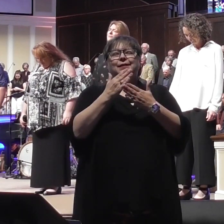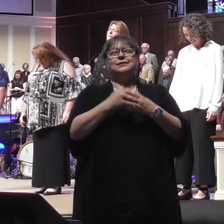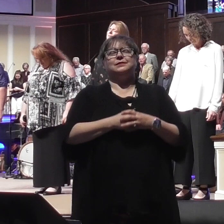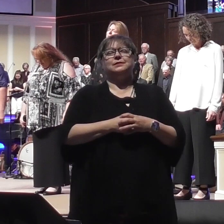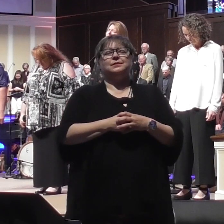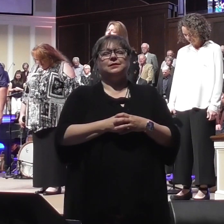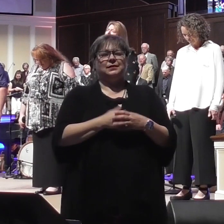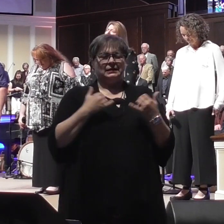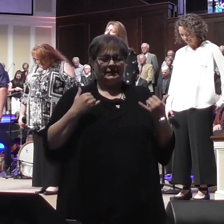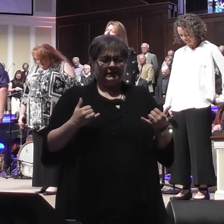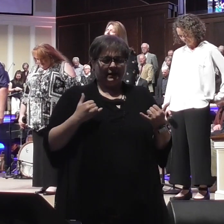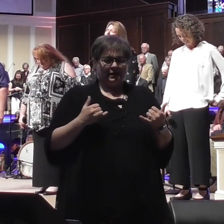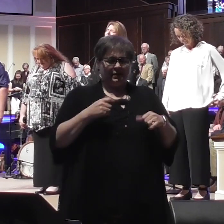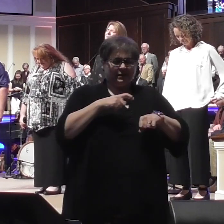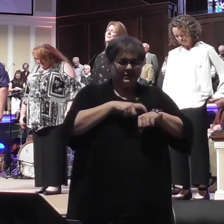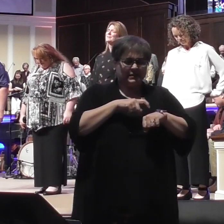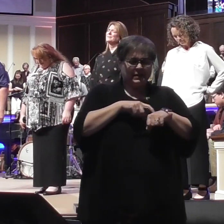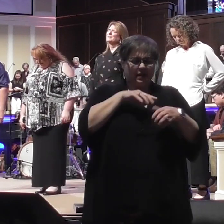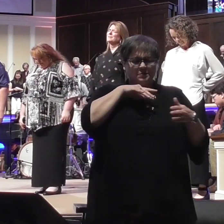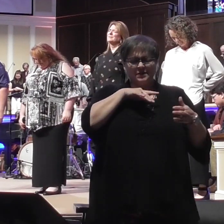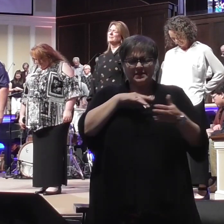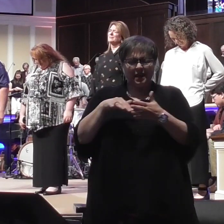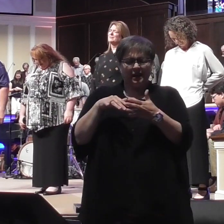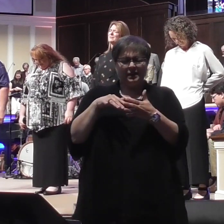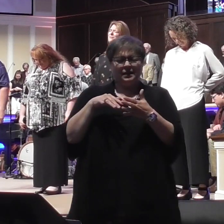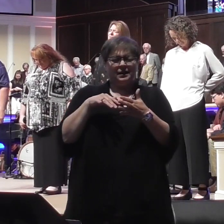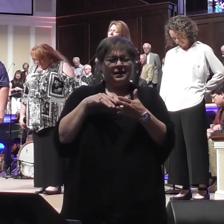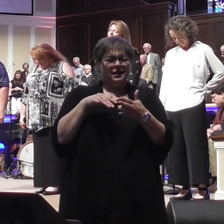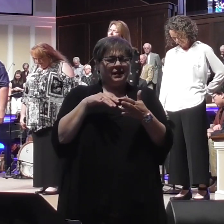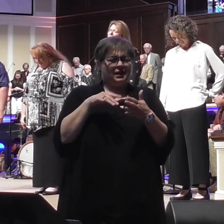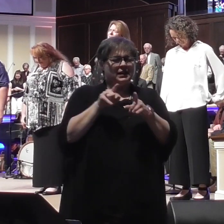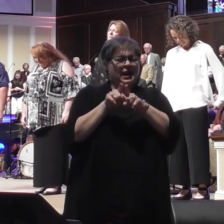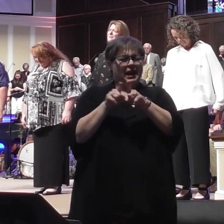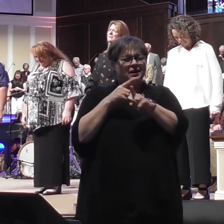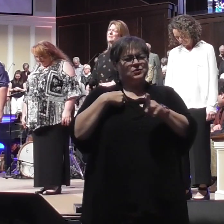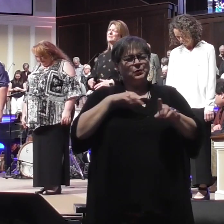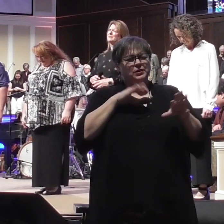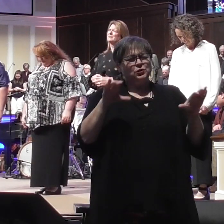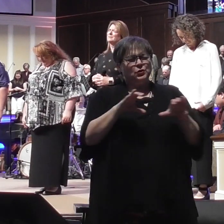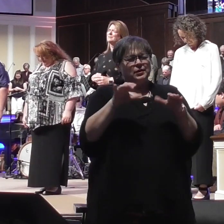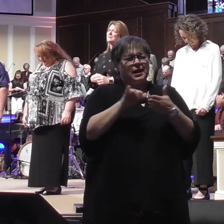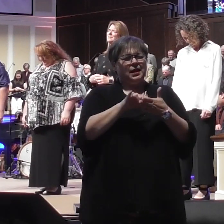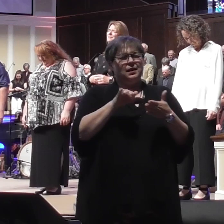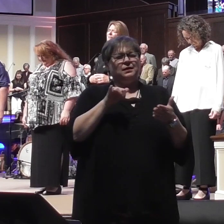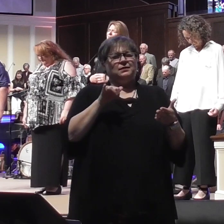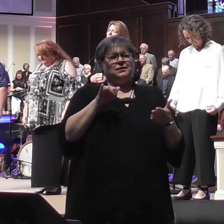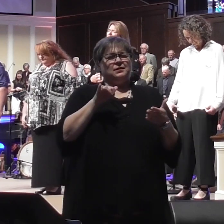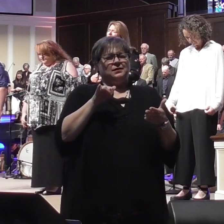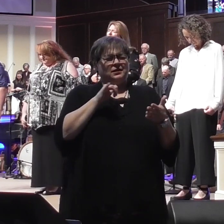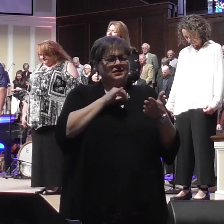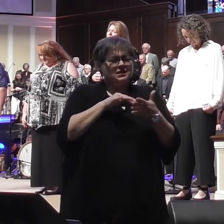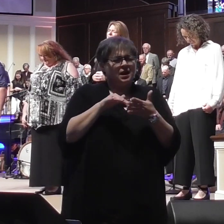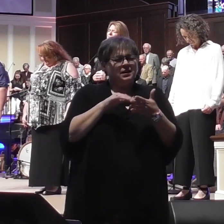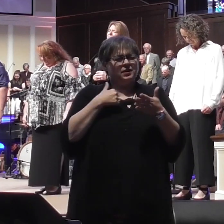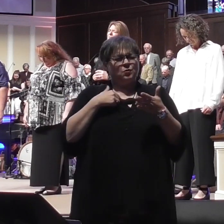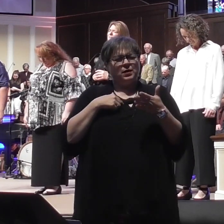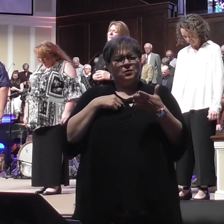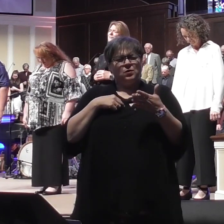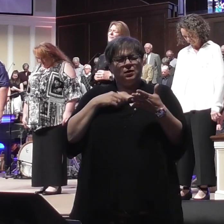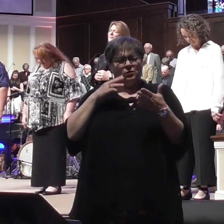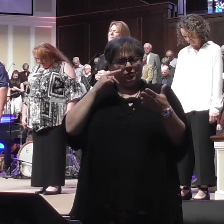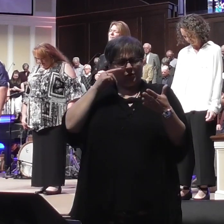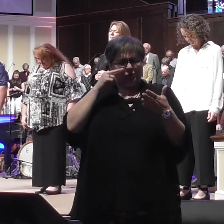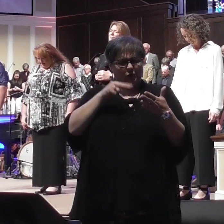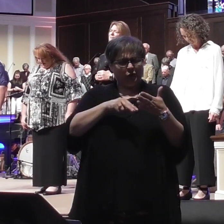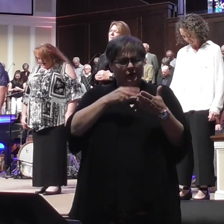into our time of study, and I pray, Heavenly Father, that as we do that, that we would be able to lean into what your word says,